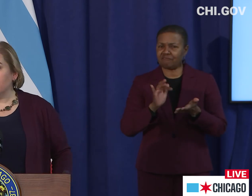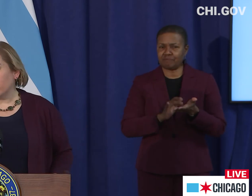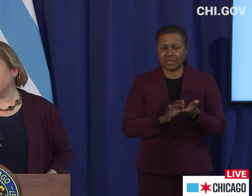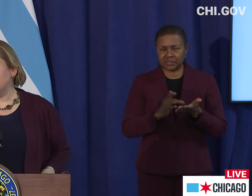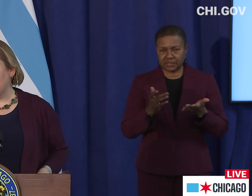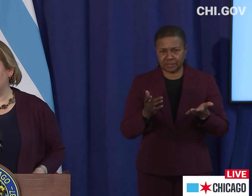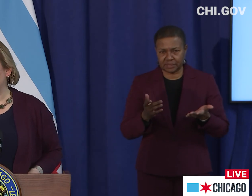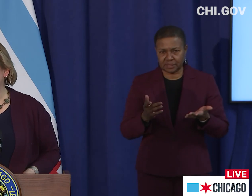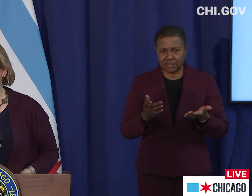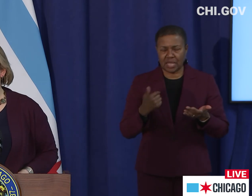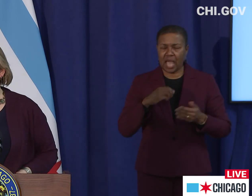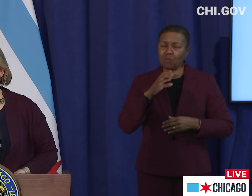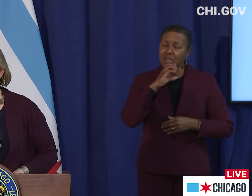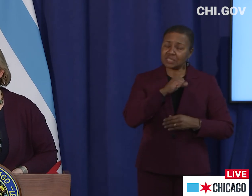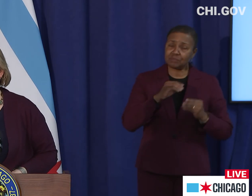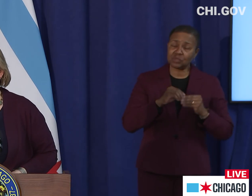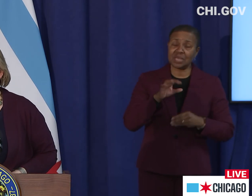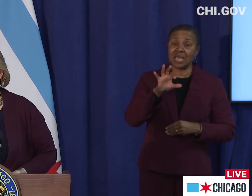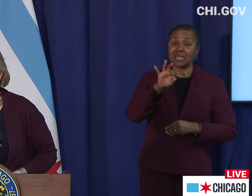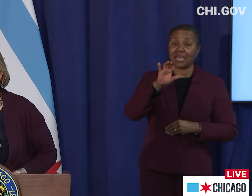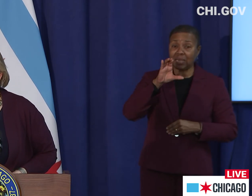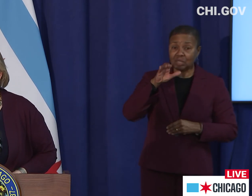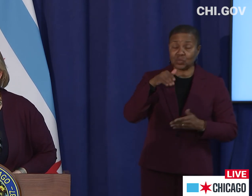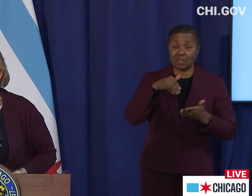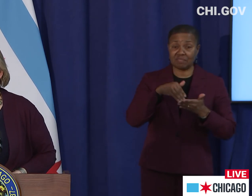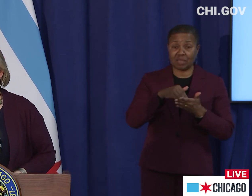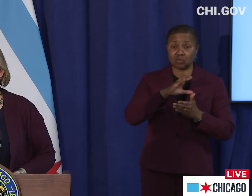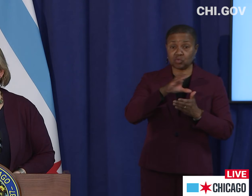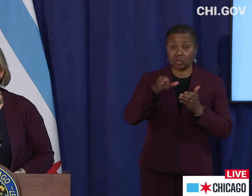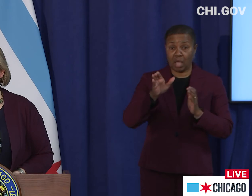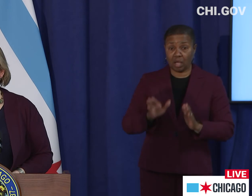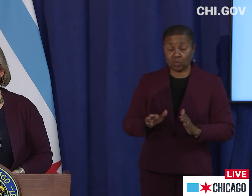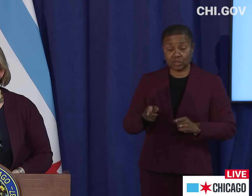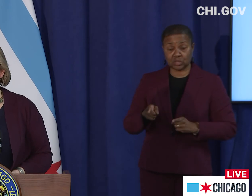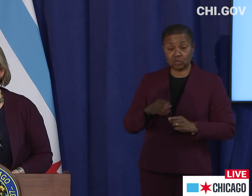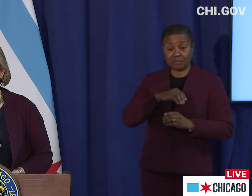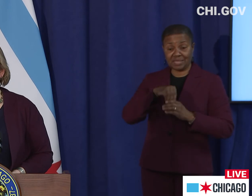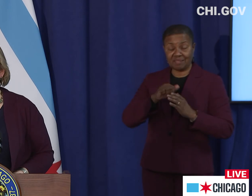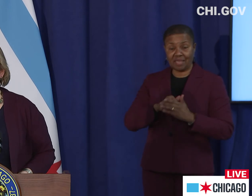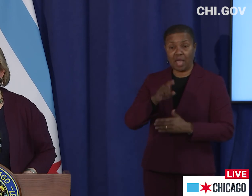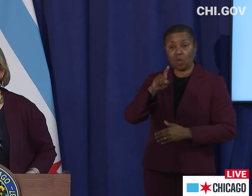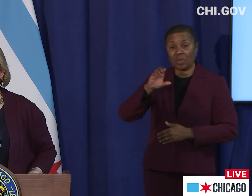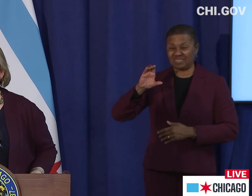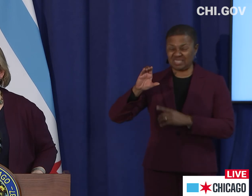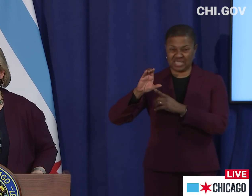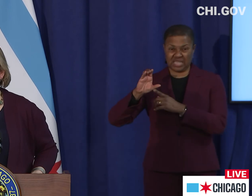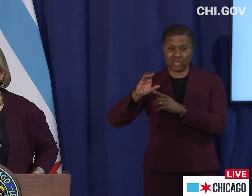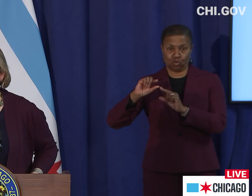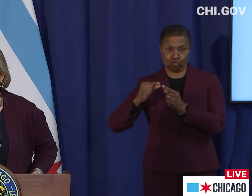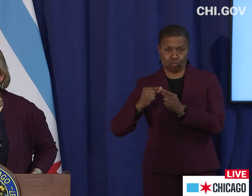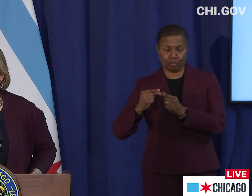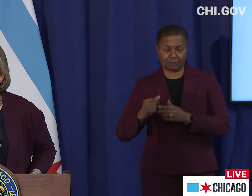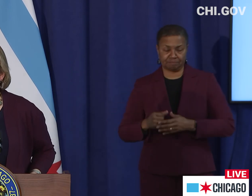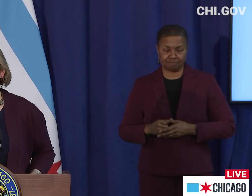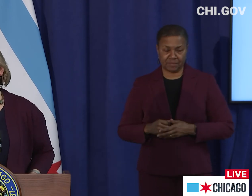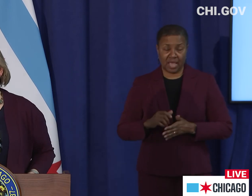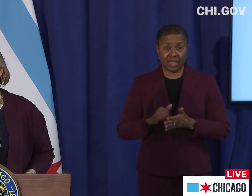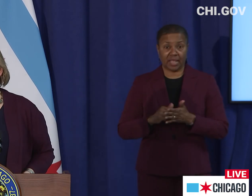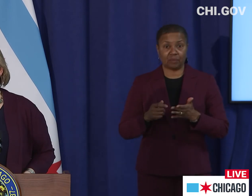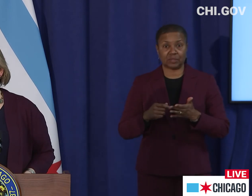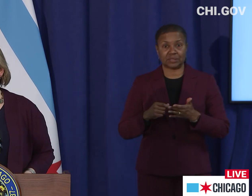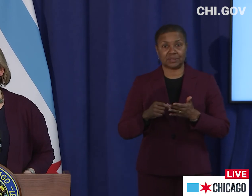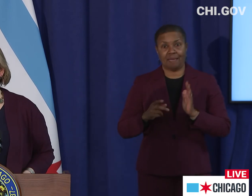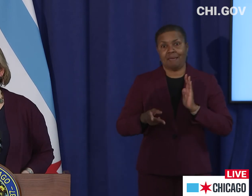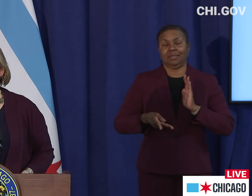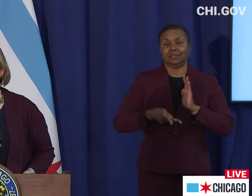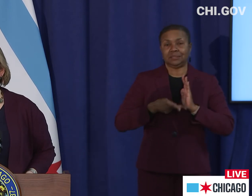that more than 900,000 Chicagoans would fall into that 1C group, and that would more than double